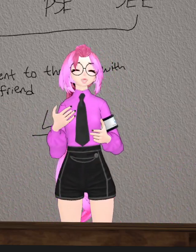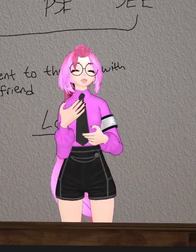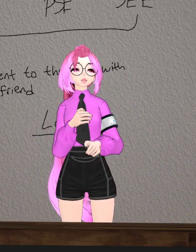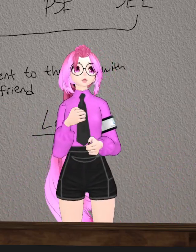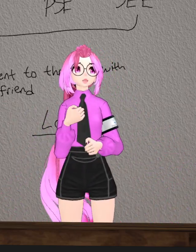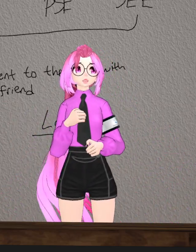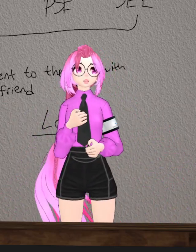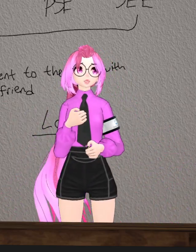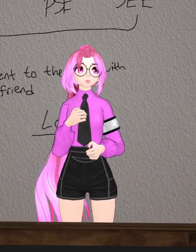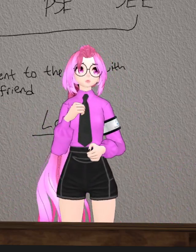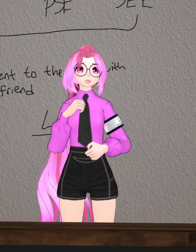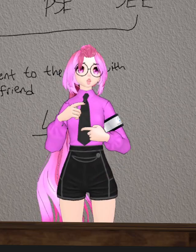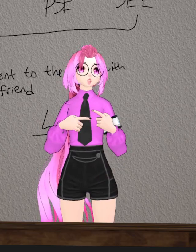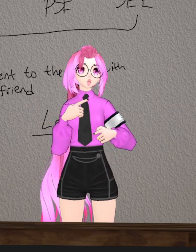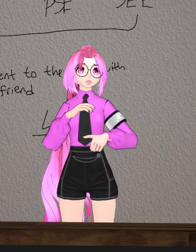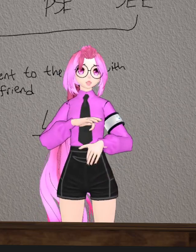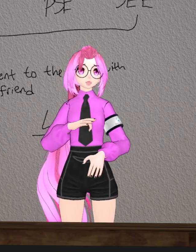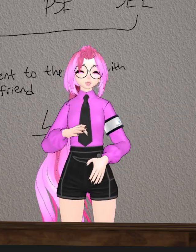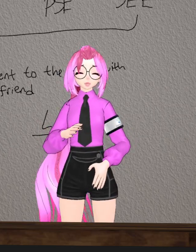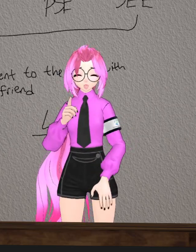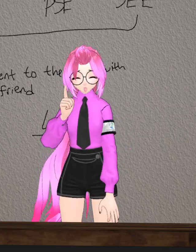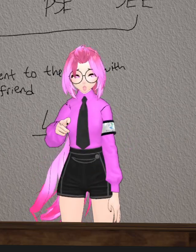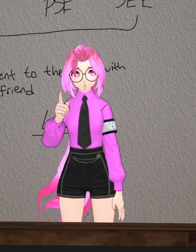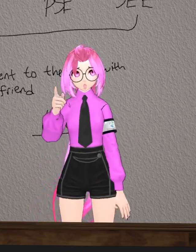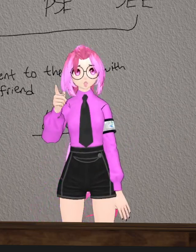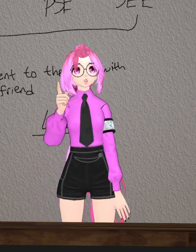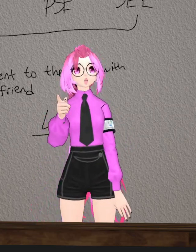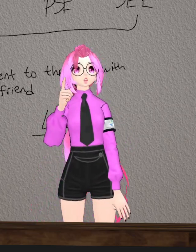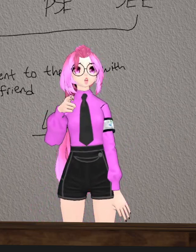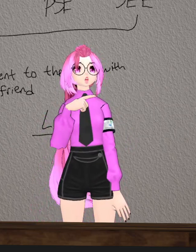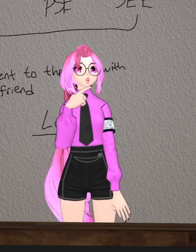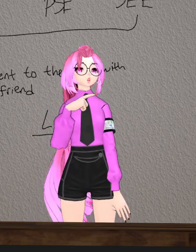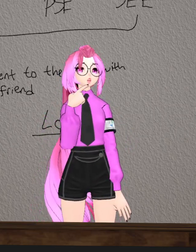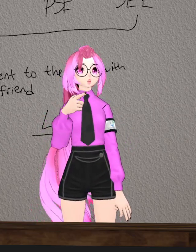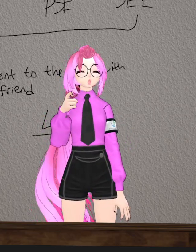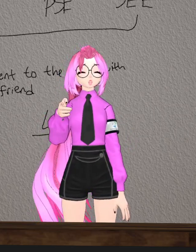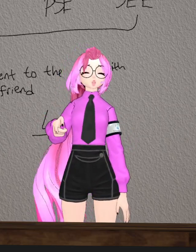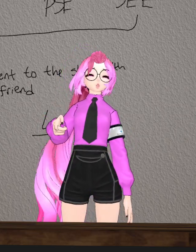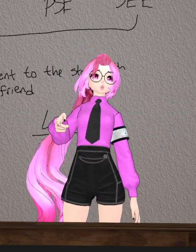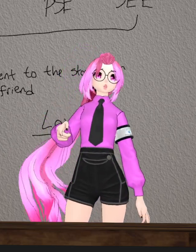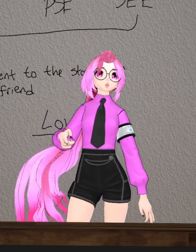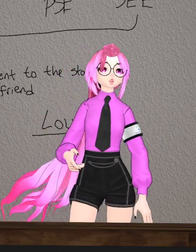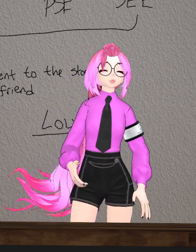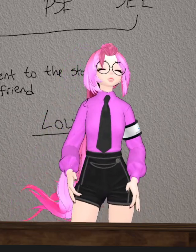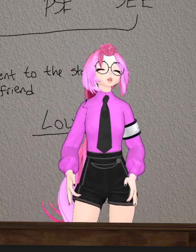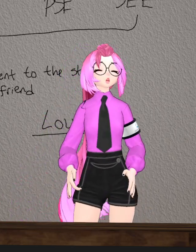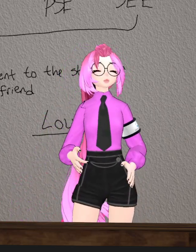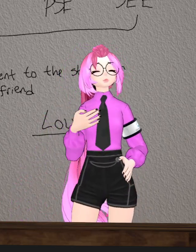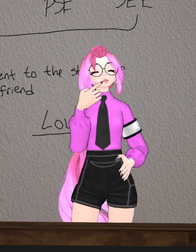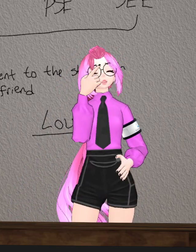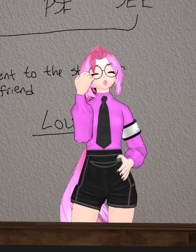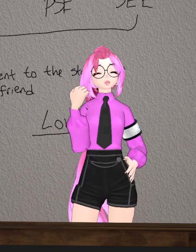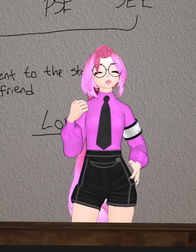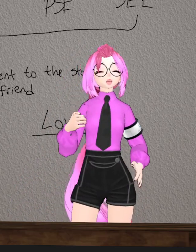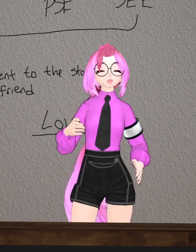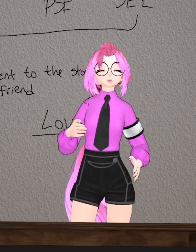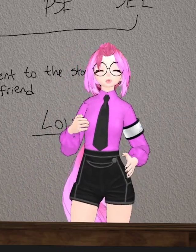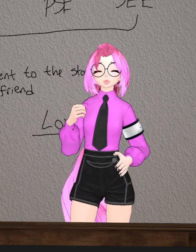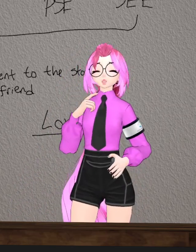they created signed exact English to be like, well, you gotta speak like a hearing person. So because of that